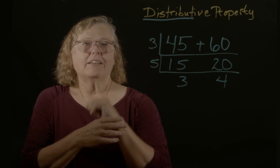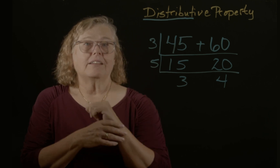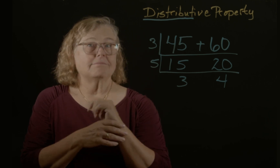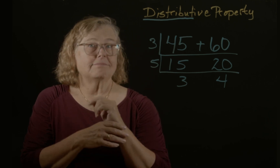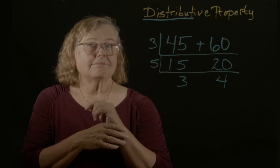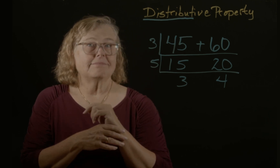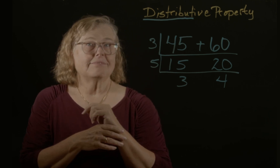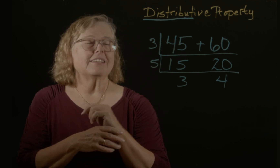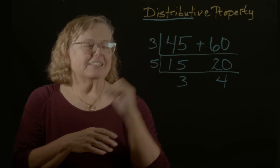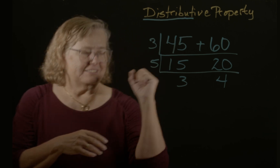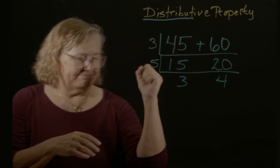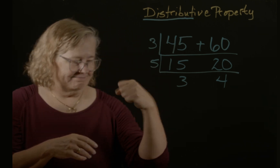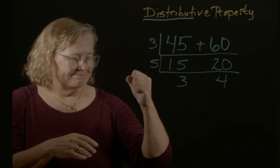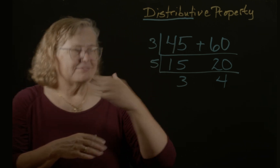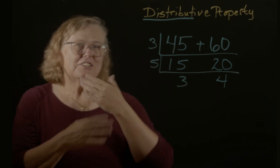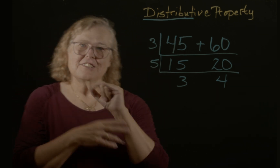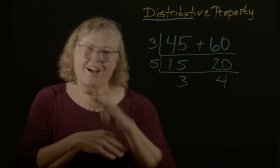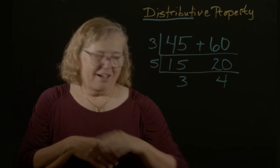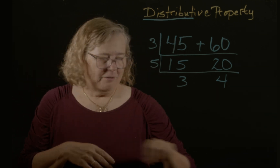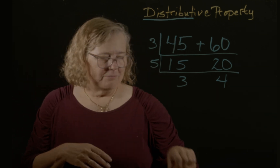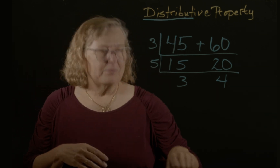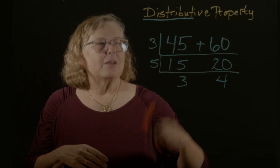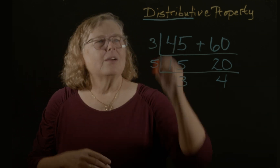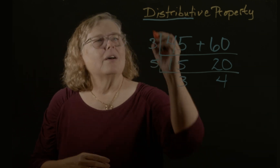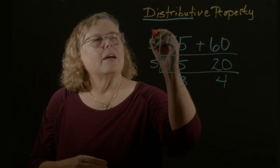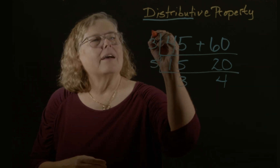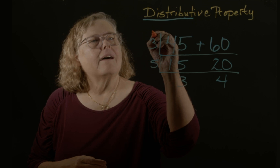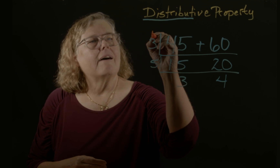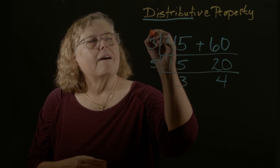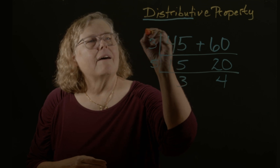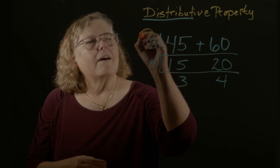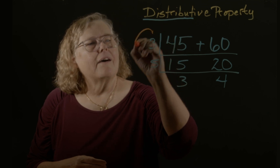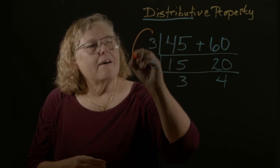GCF? Yeah, you got it. Good job.